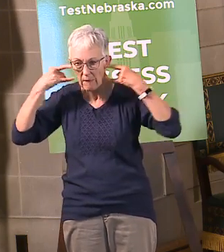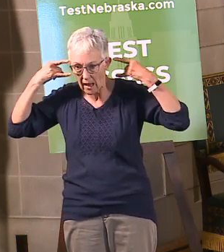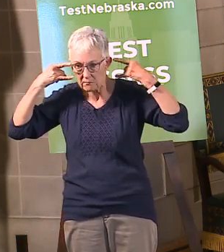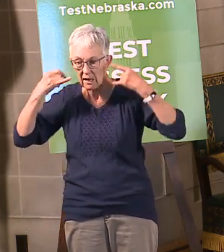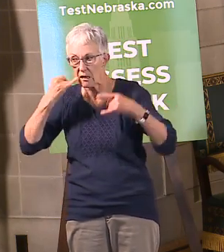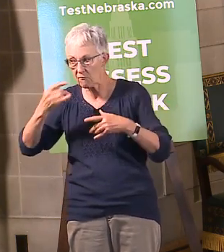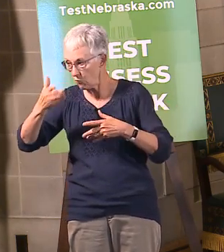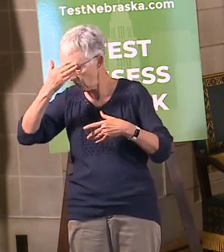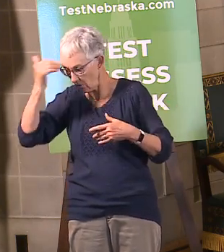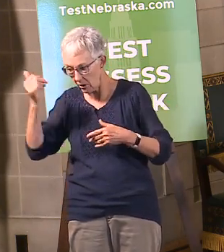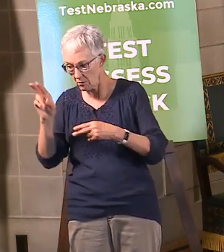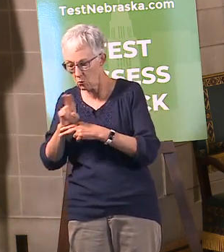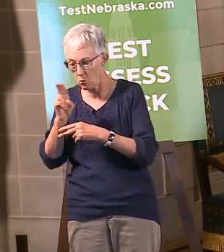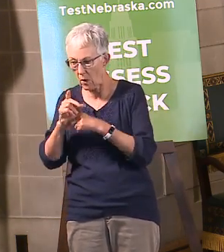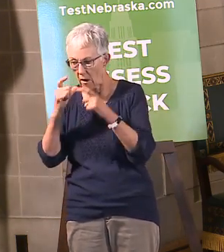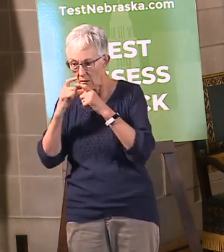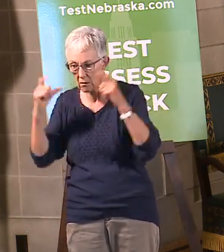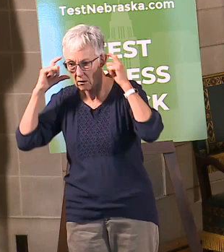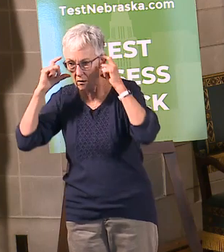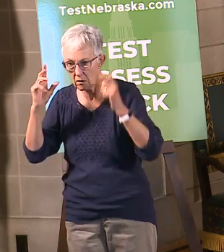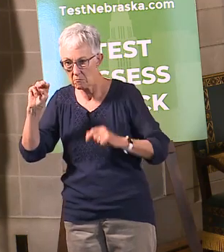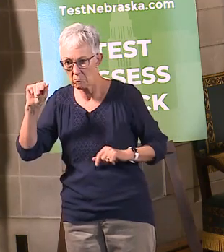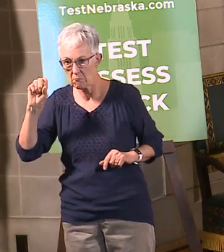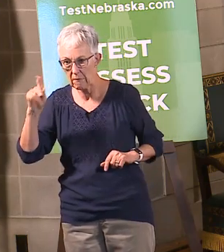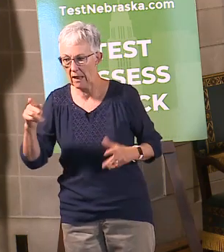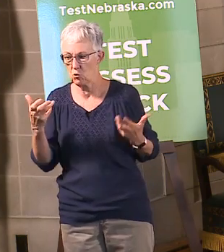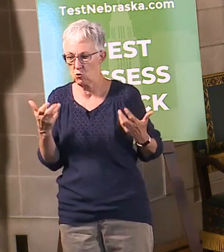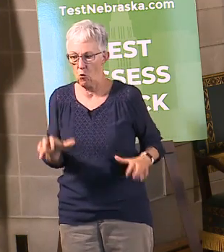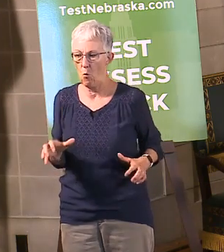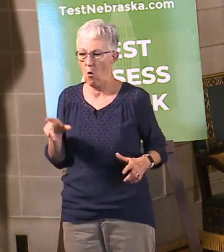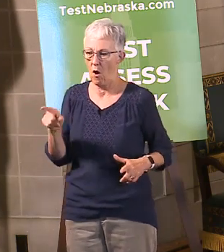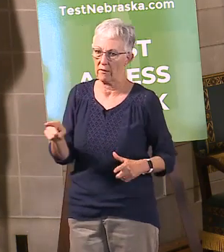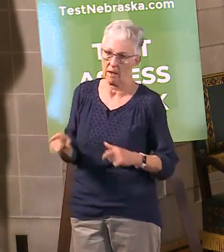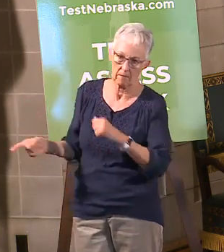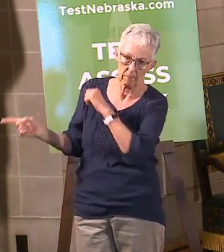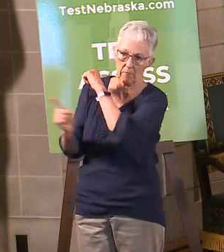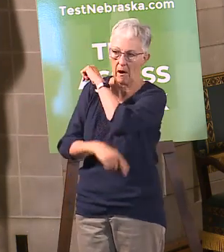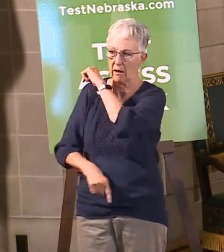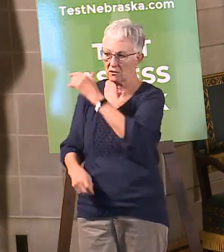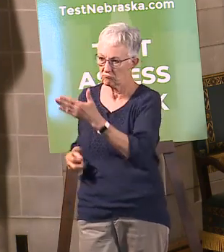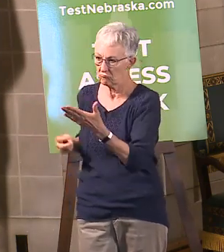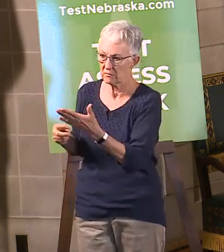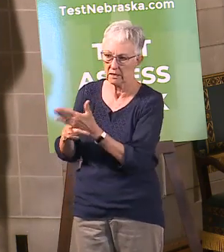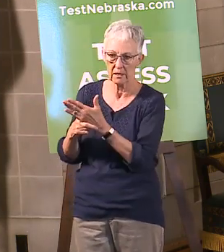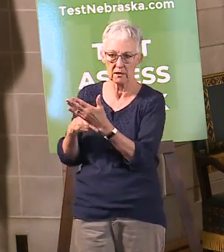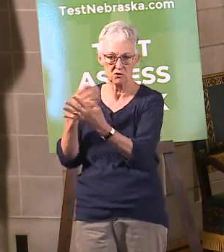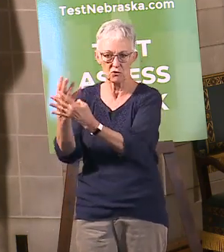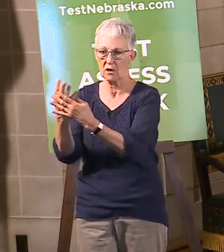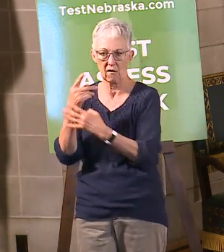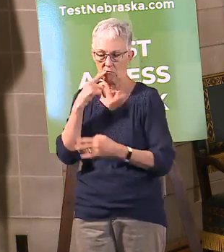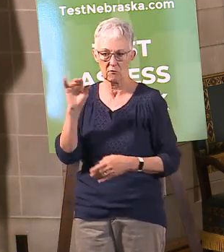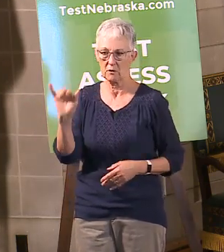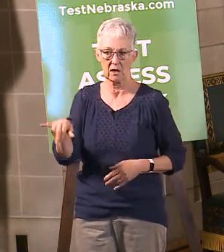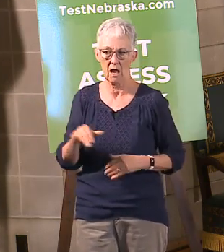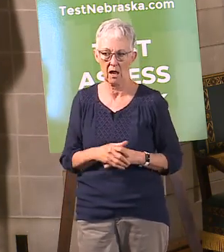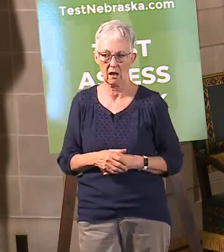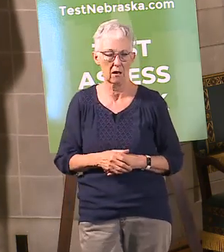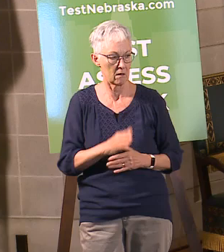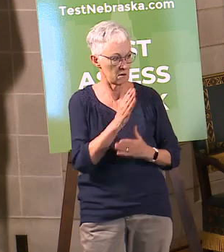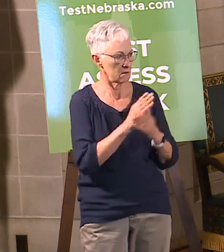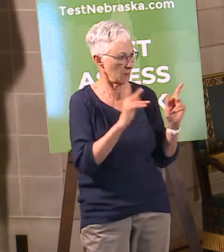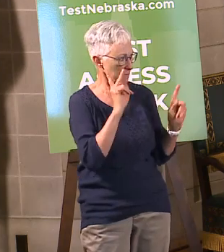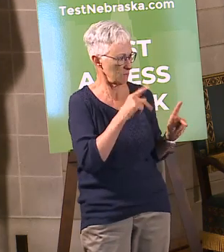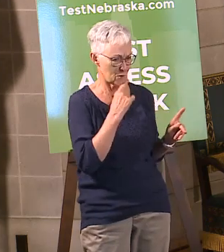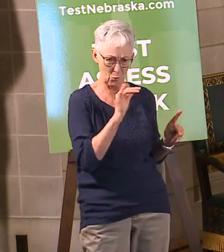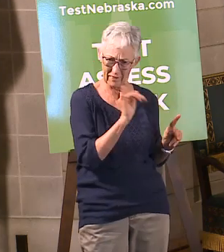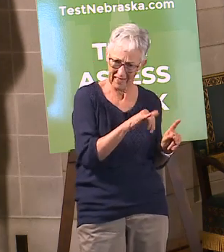wear their mask in a restaurant, we didn't want that to be a criminal penalty just for something like that. But there's other places where we're saying, well, this is really, really important